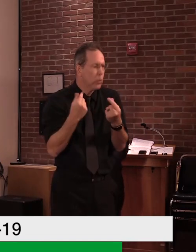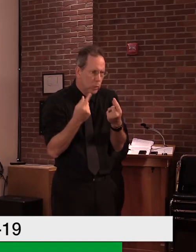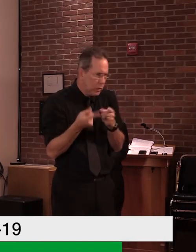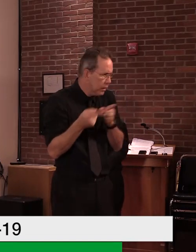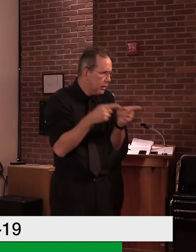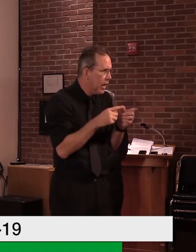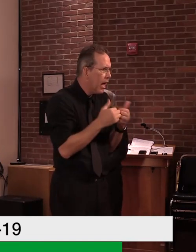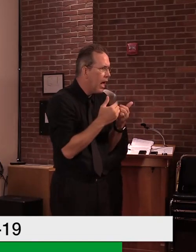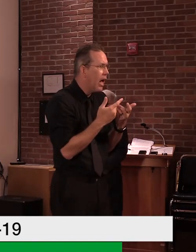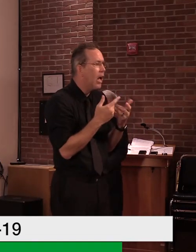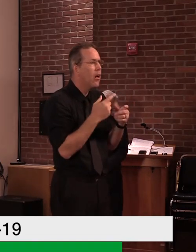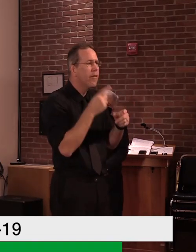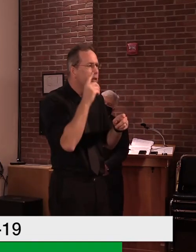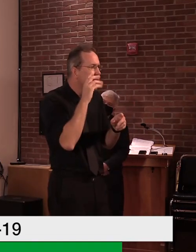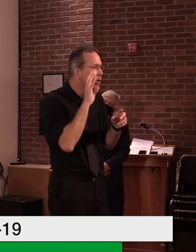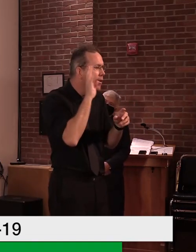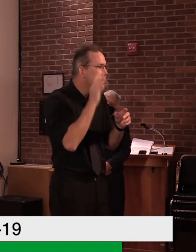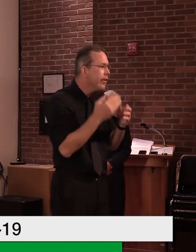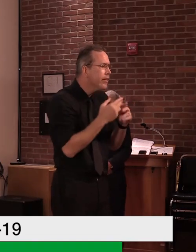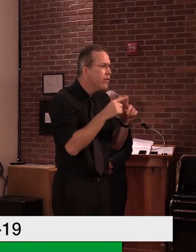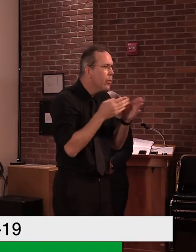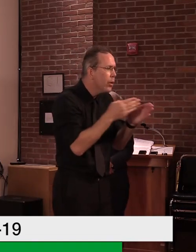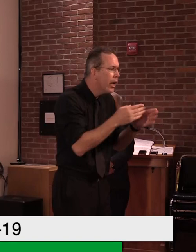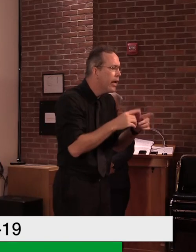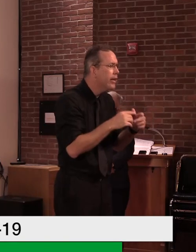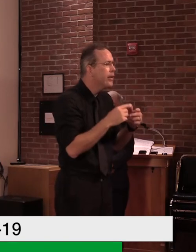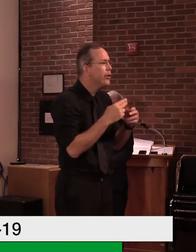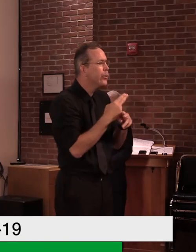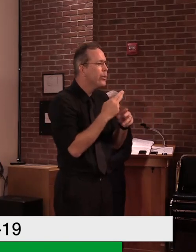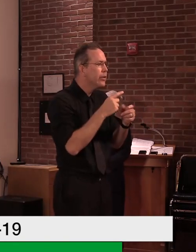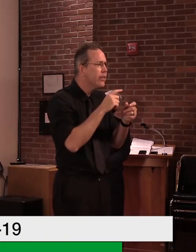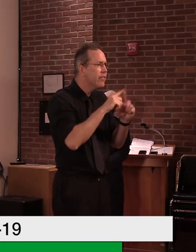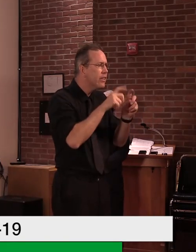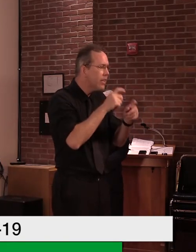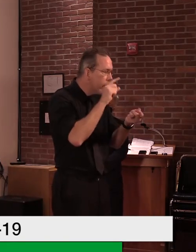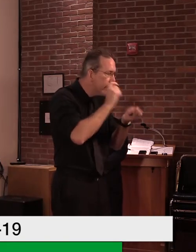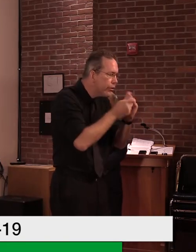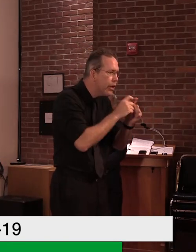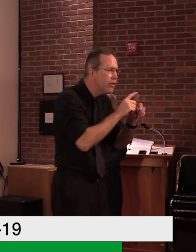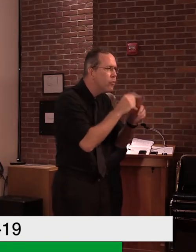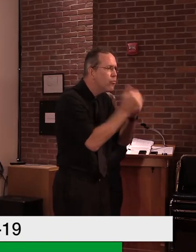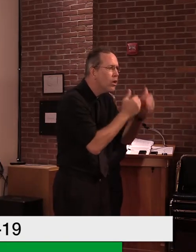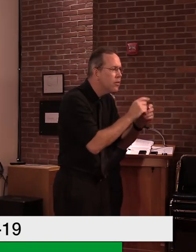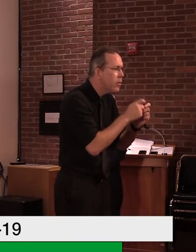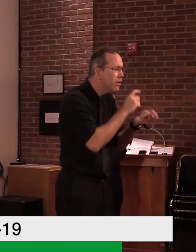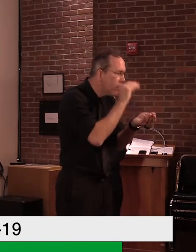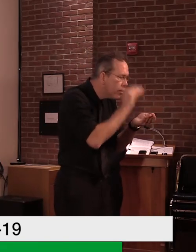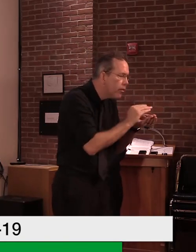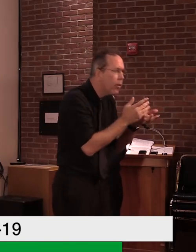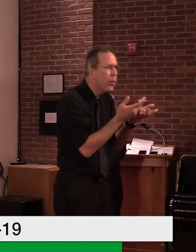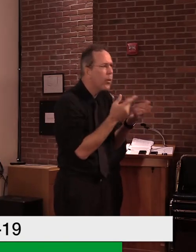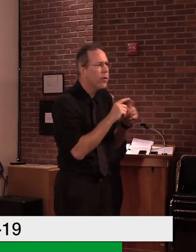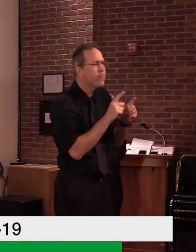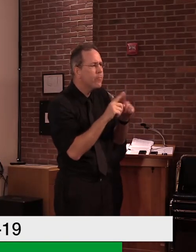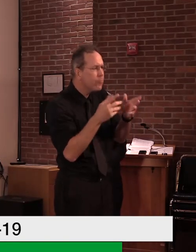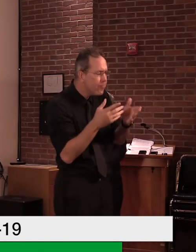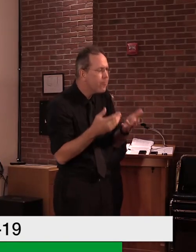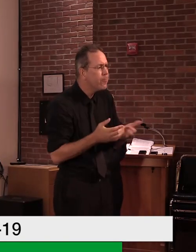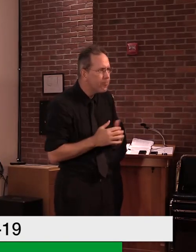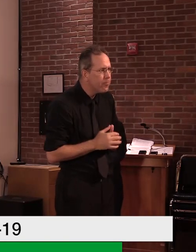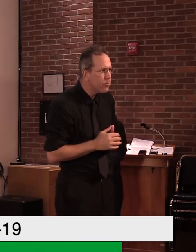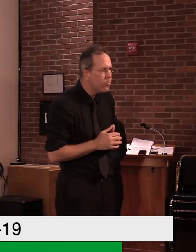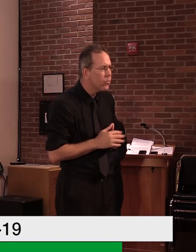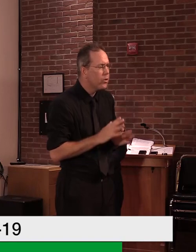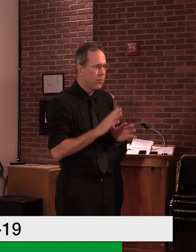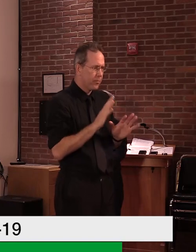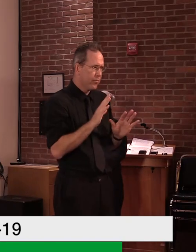chemical reagents or collection kits or what have you for testing, then we'd have to very strictly reanalyze our